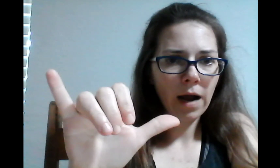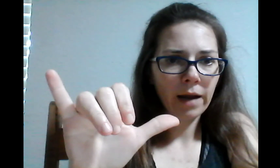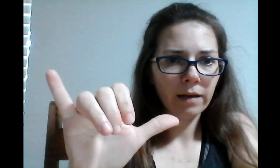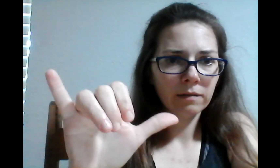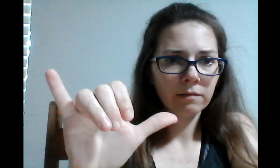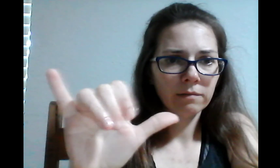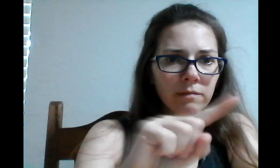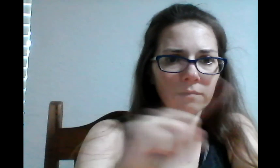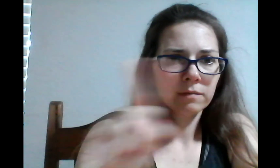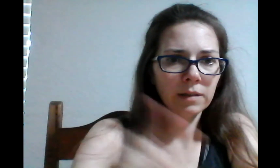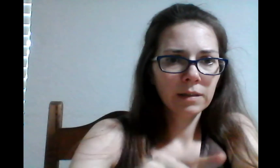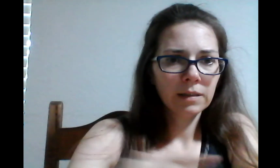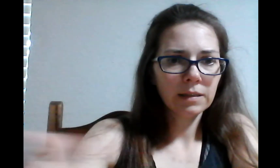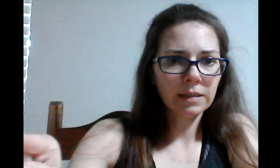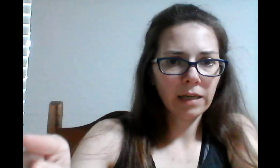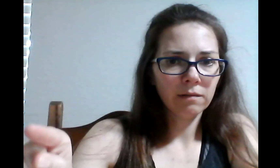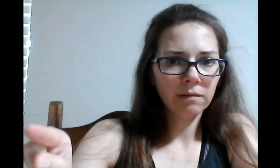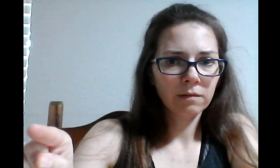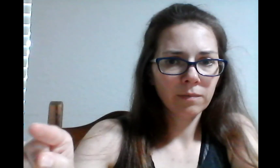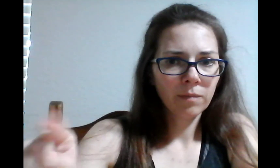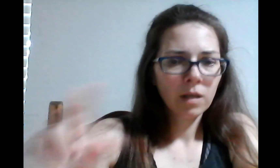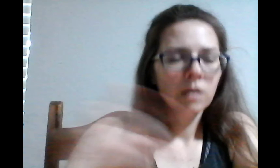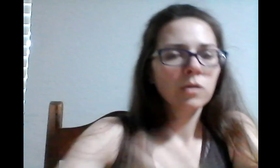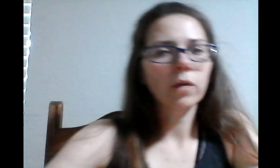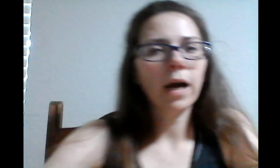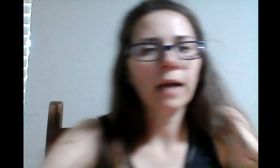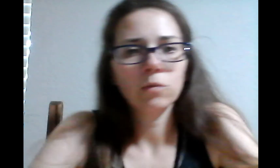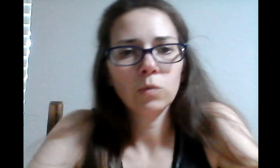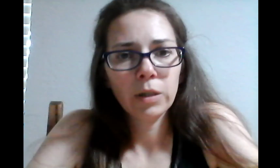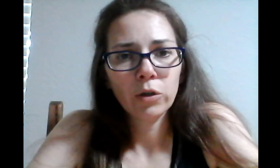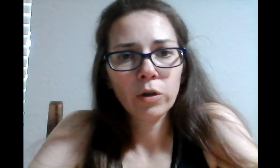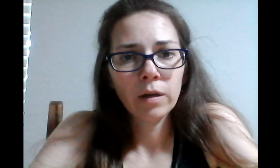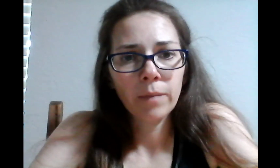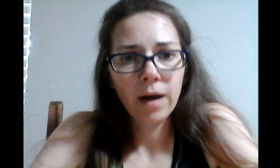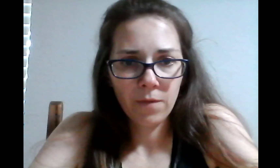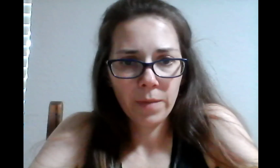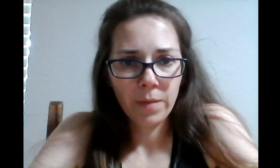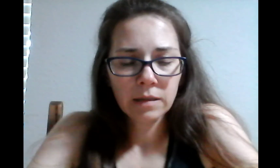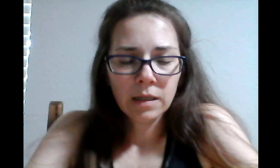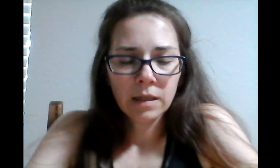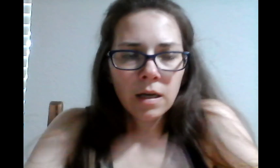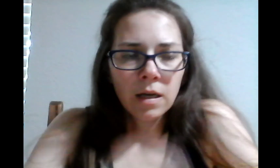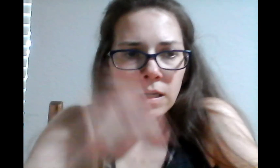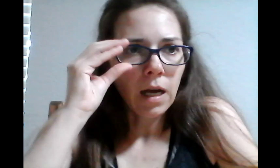Y, Z. So that will be your alphabet.